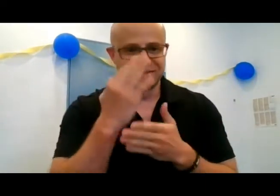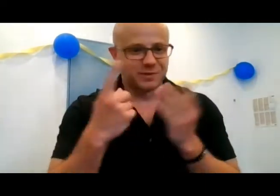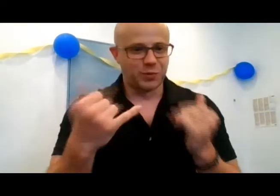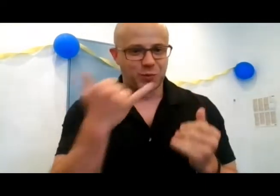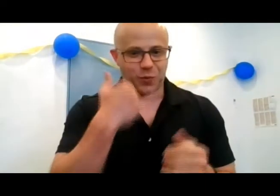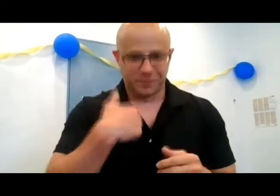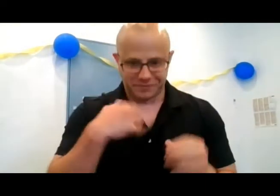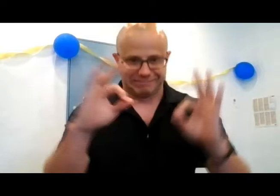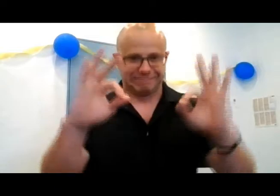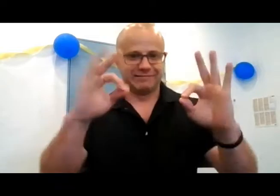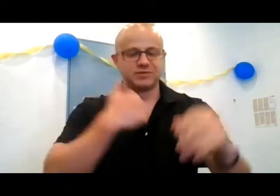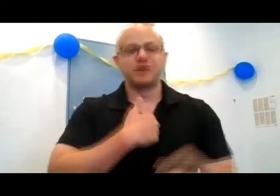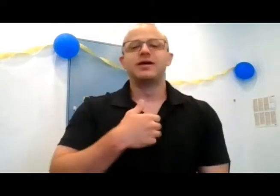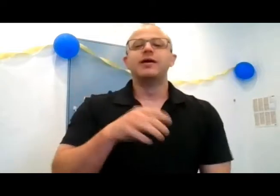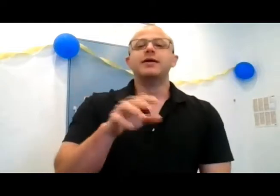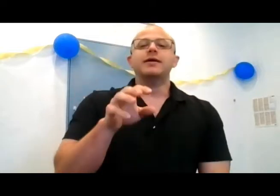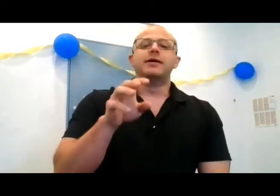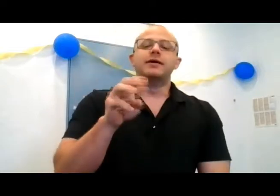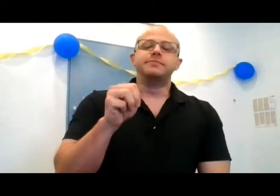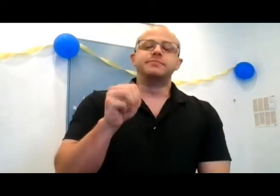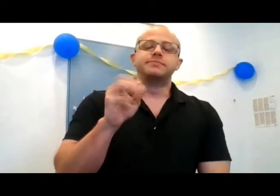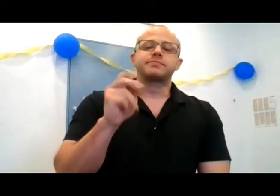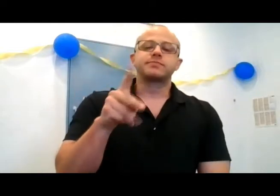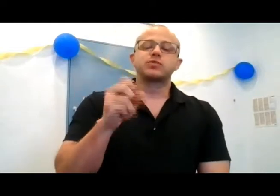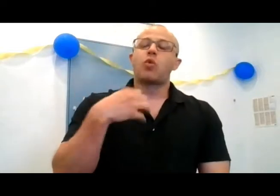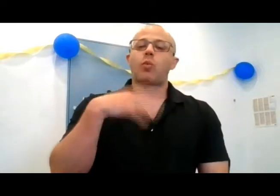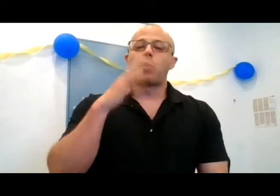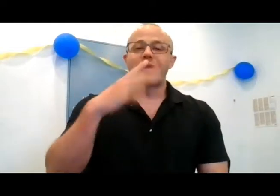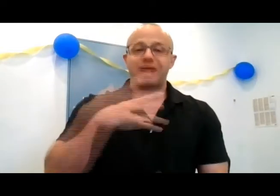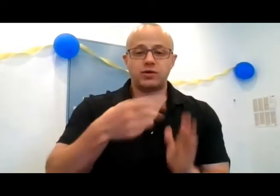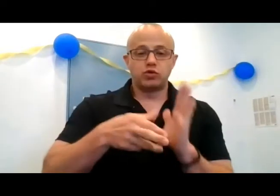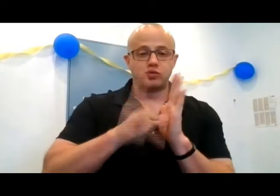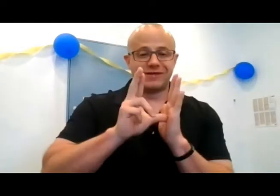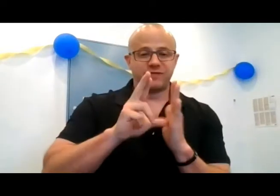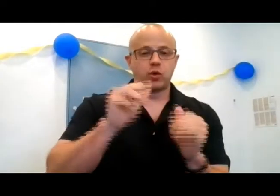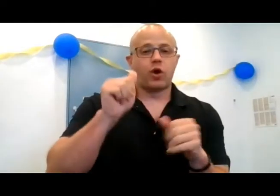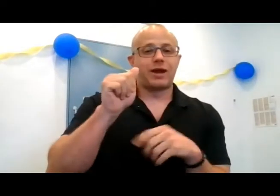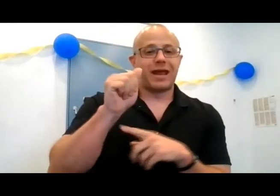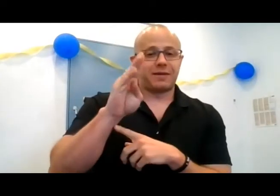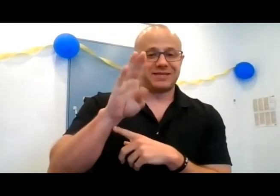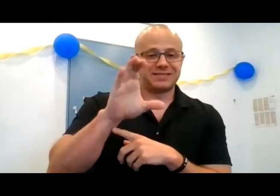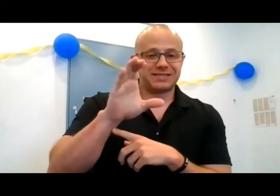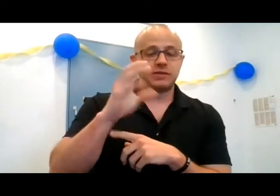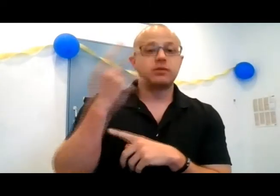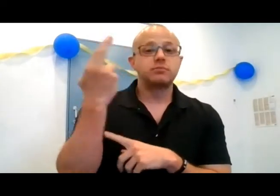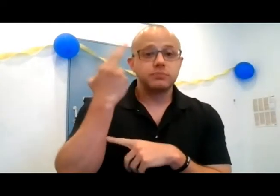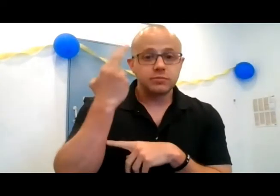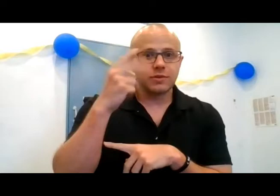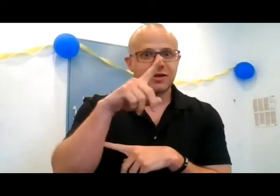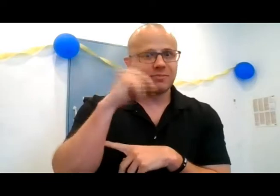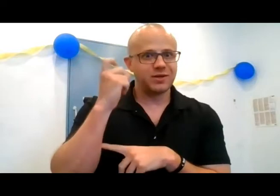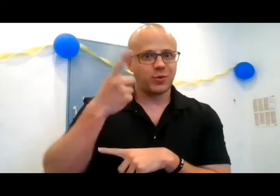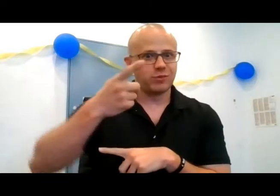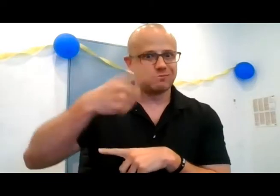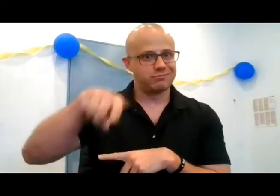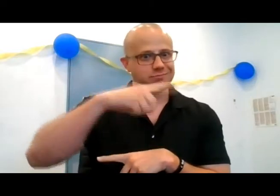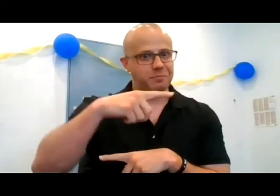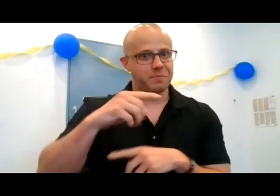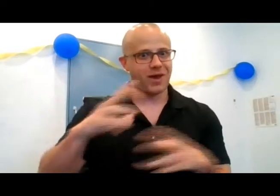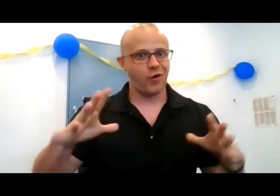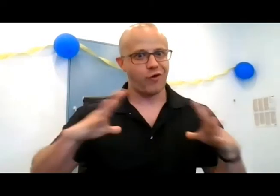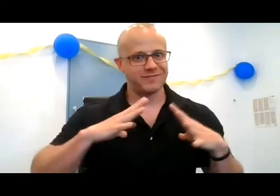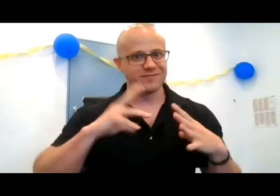Okay, sorry about that. I didn't expect someone to call me. I wanted to silence it, but I would like to go back and review the